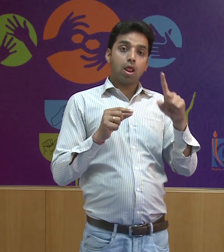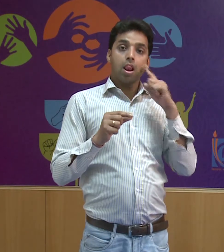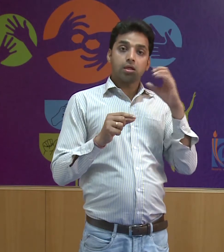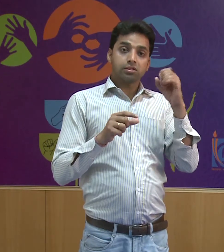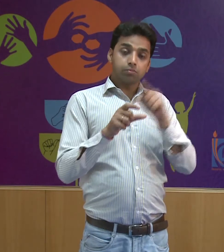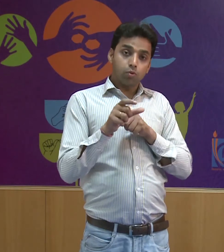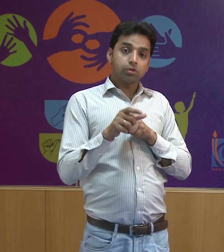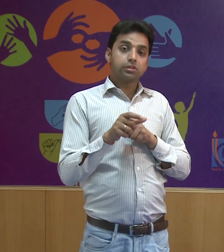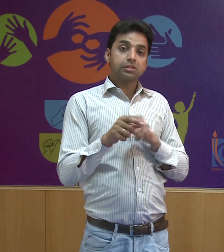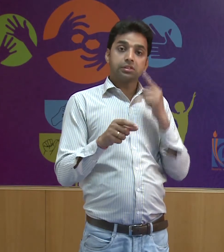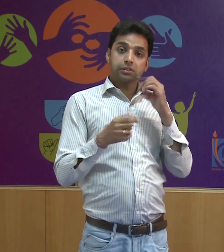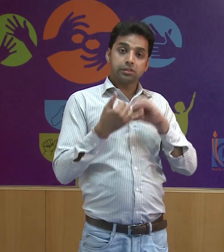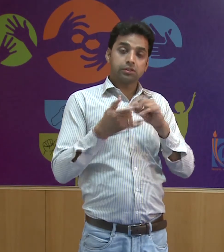spare education in the country.